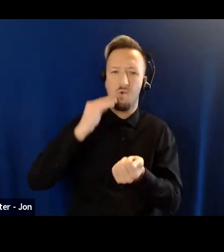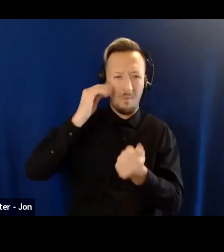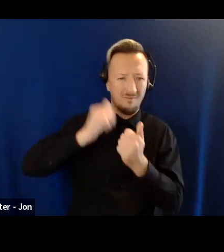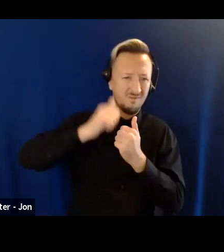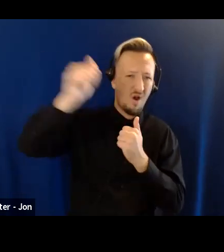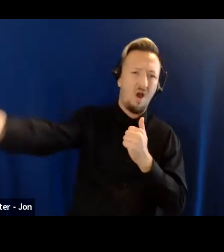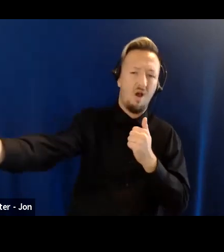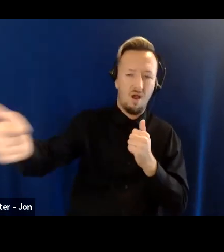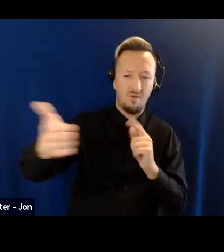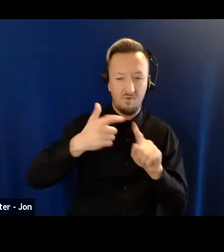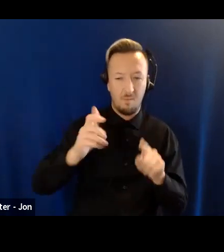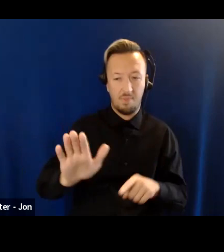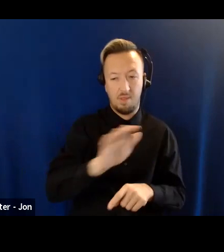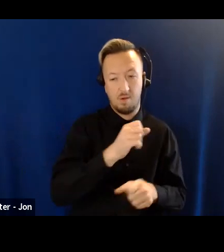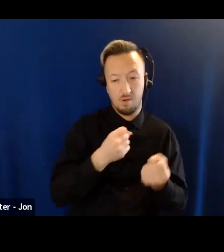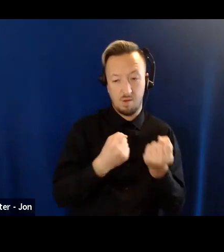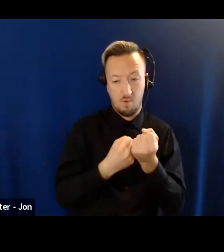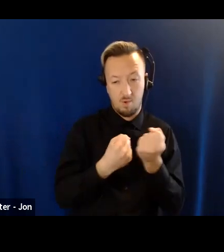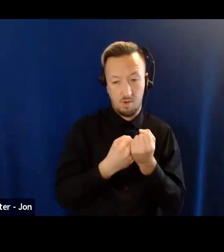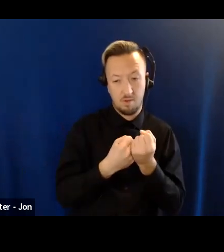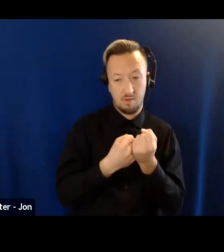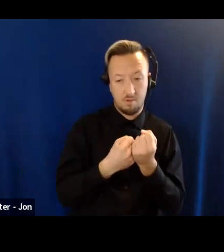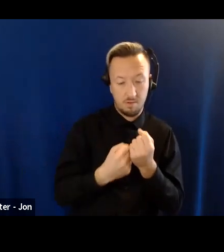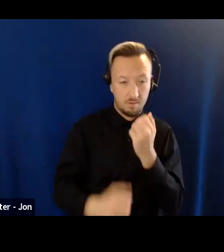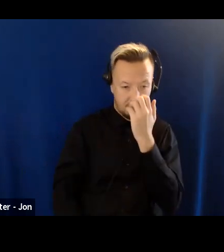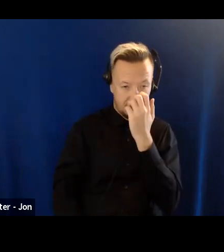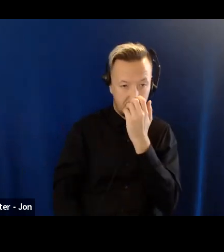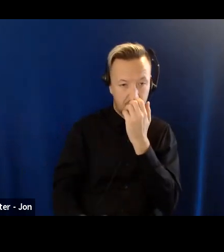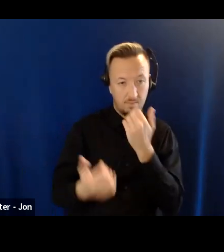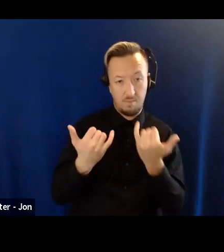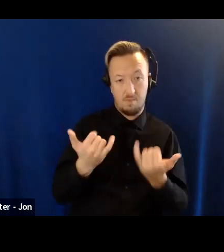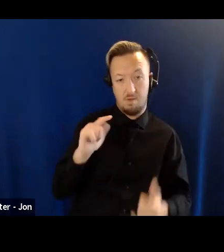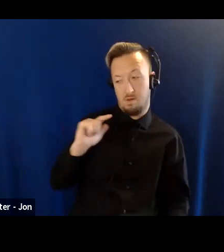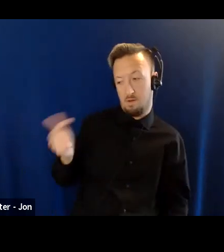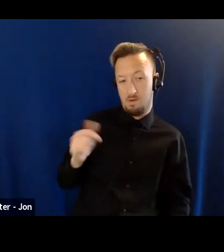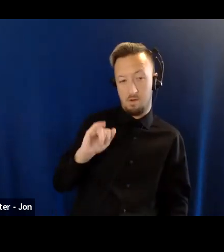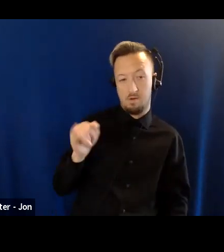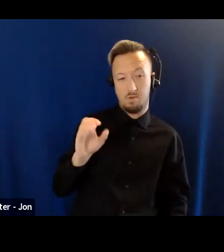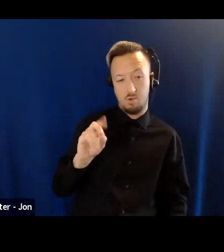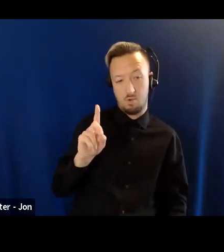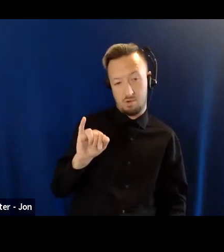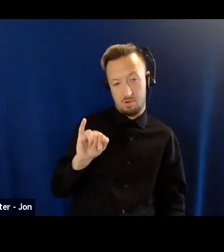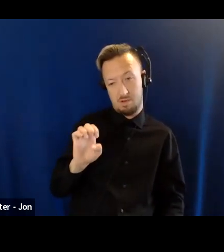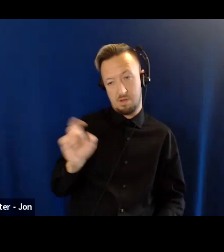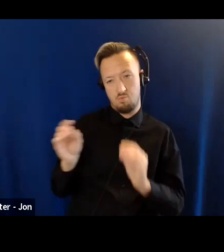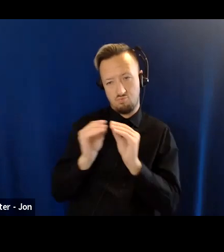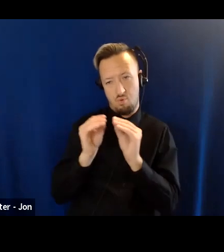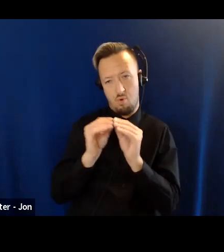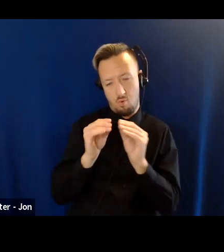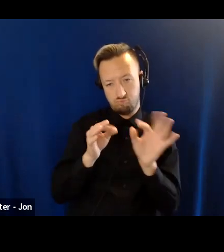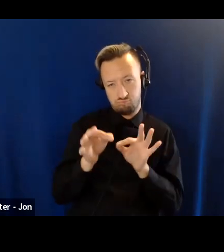the supports that they have. So I'll turn it over to Jody to give some more information about sort of